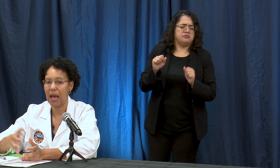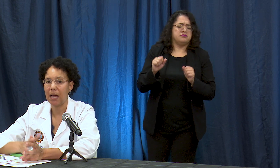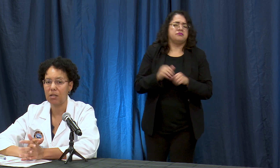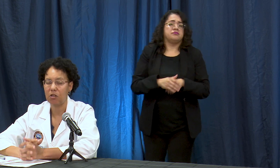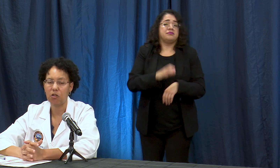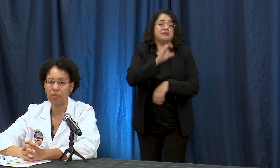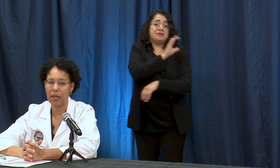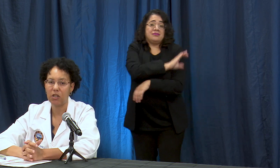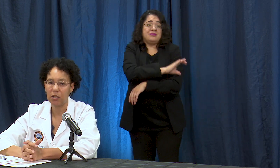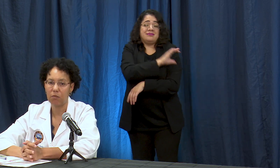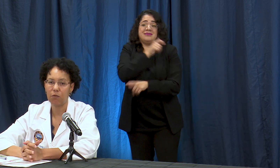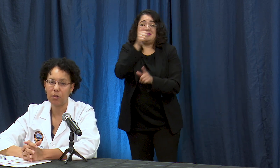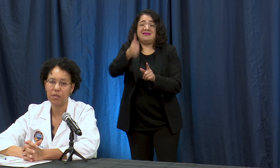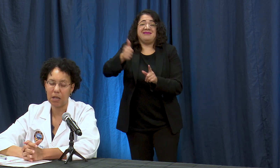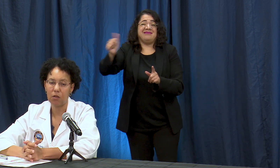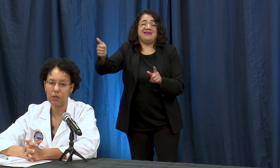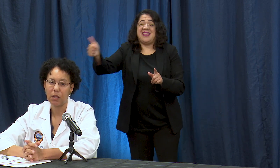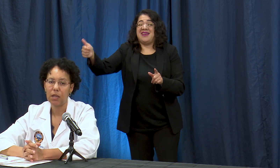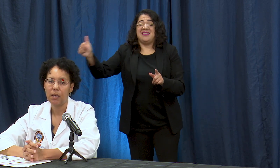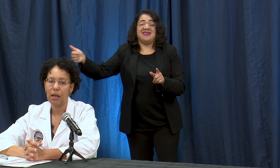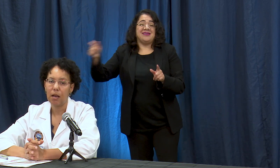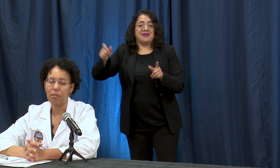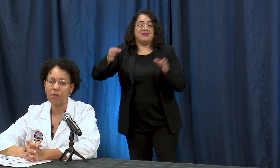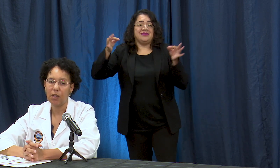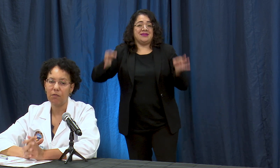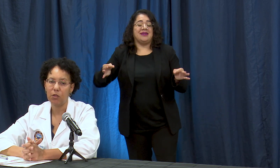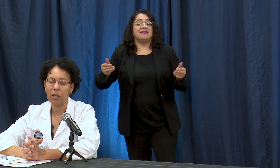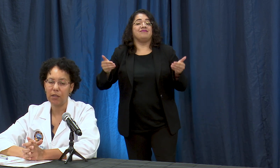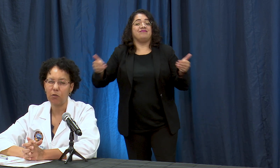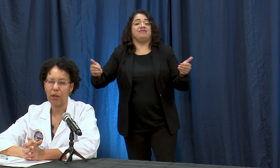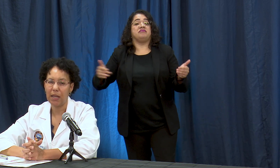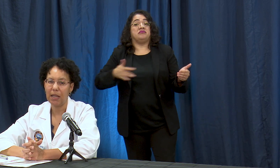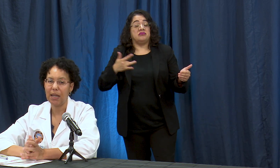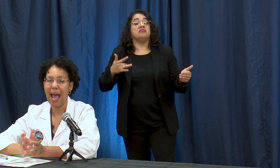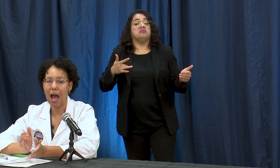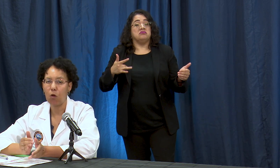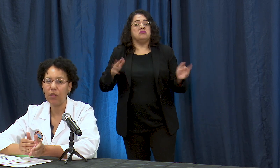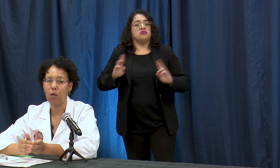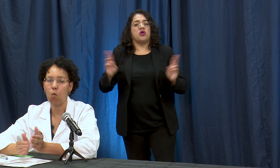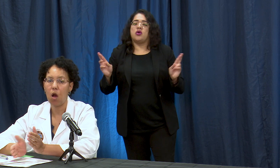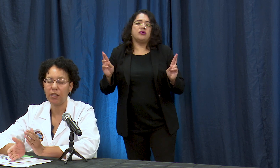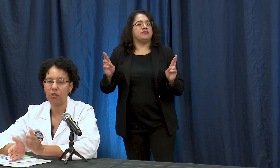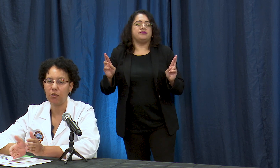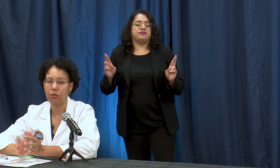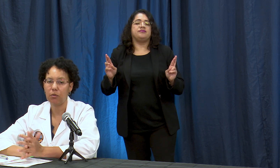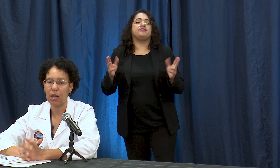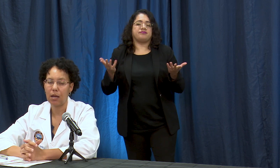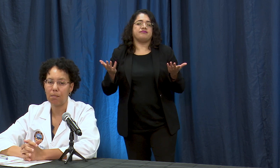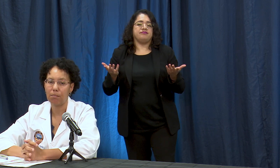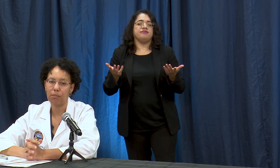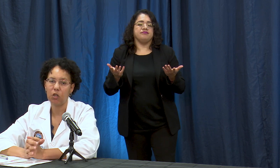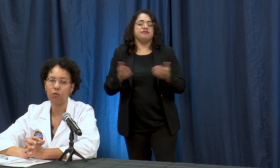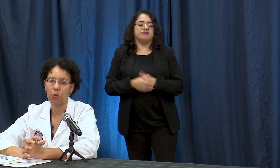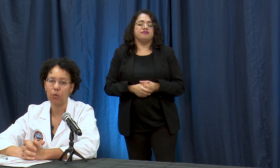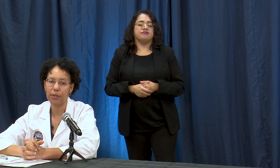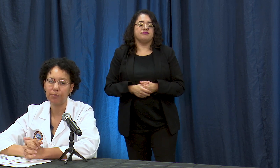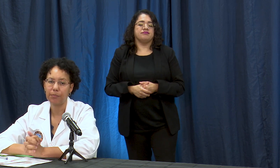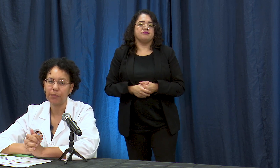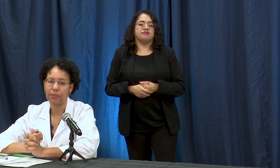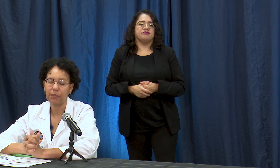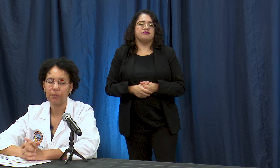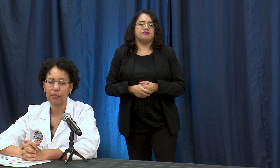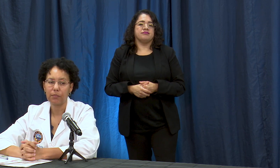to make that determination for themselves if they feel like they're ready and how they want to go